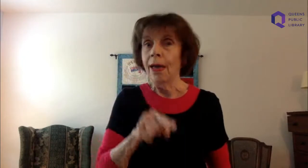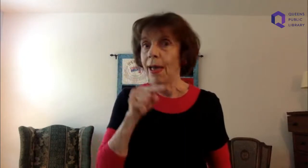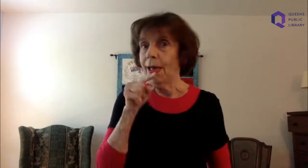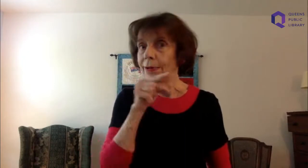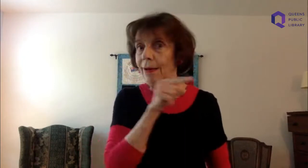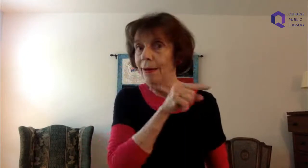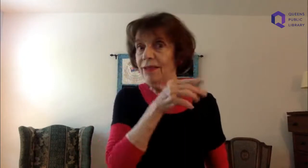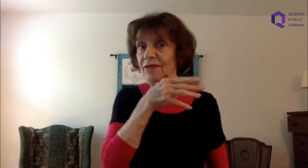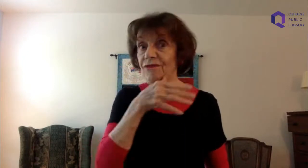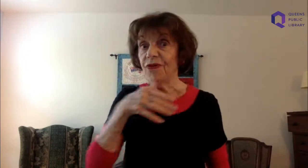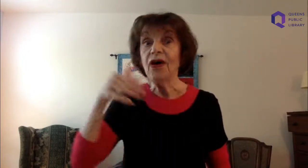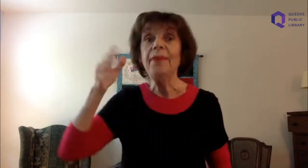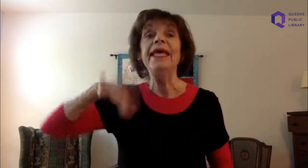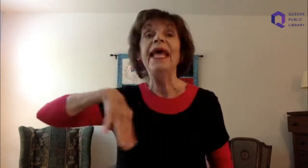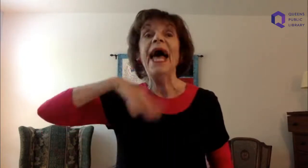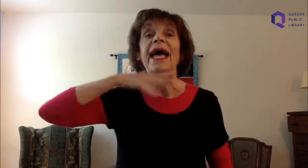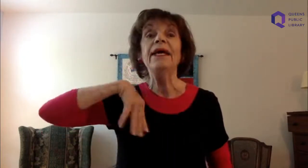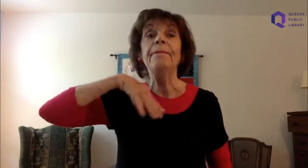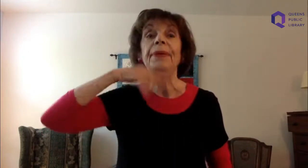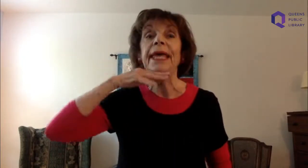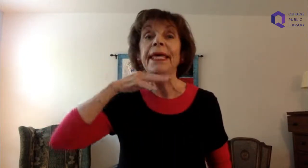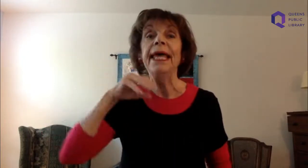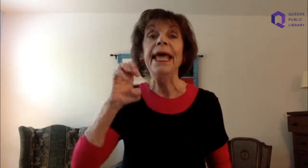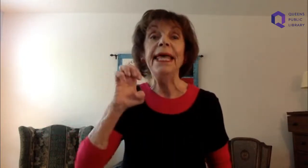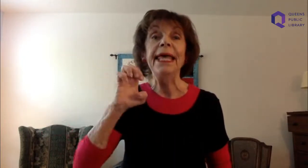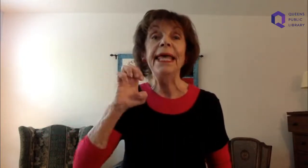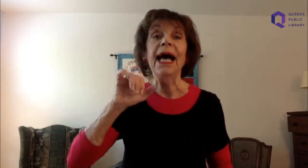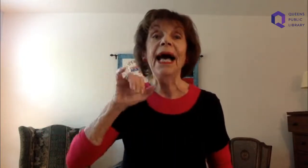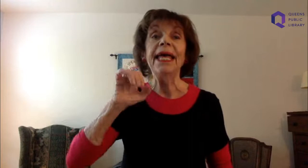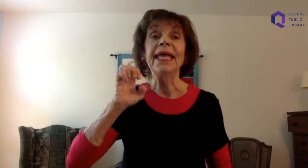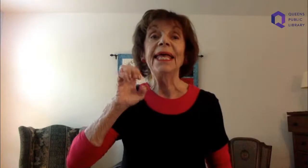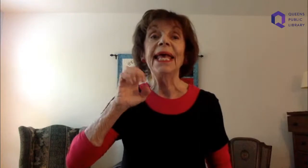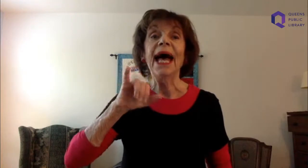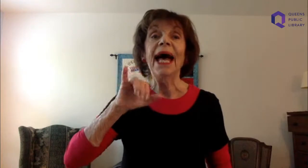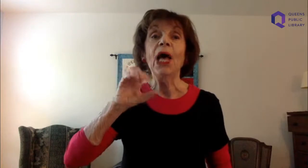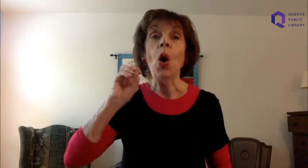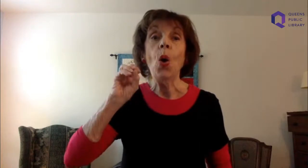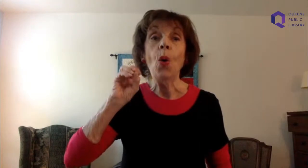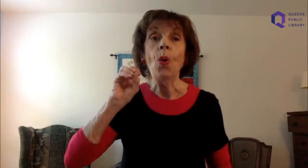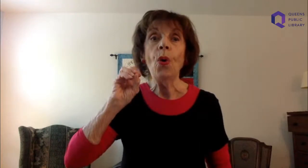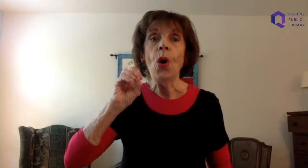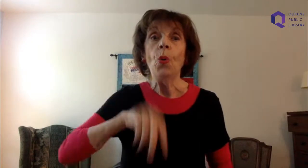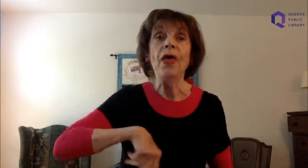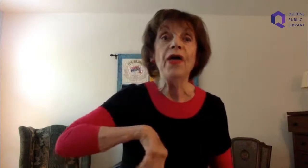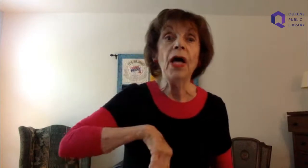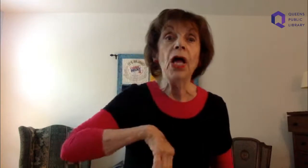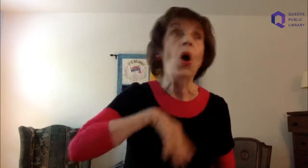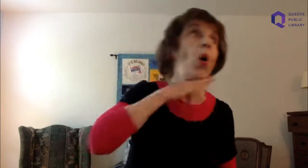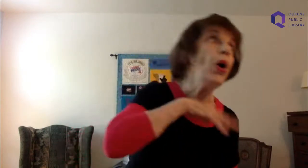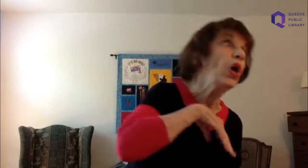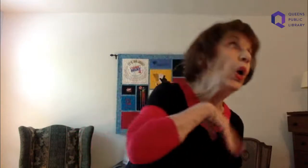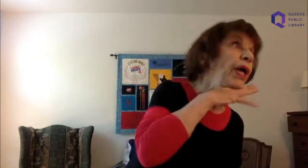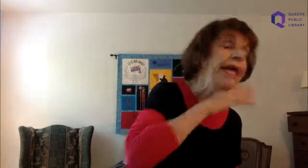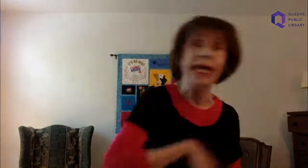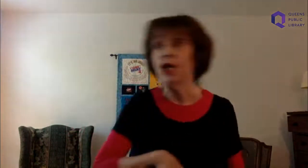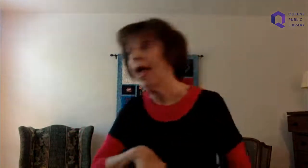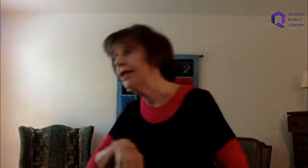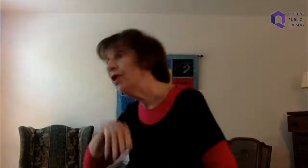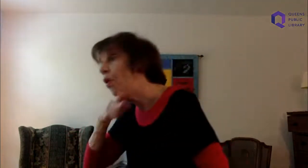And on the farm he had a pig. E-I-E-I-O. With a oink, oink here and an